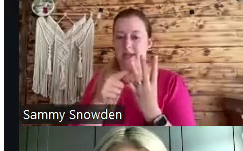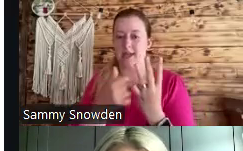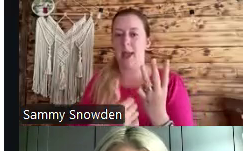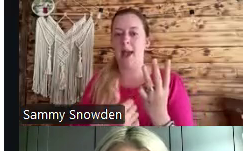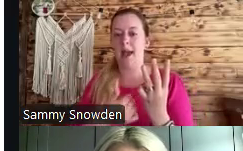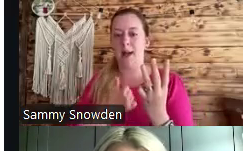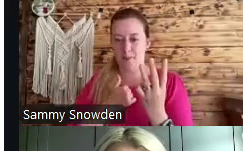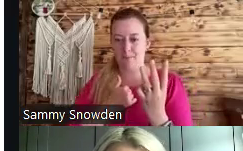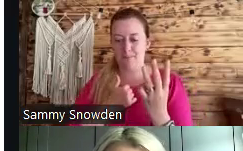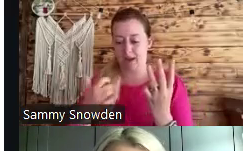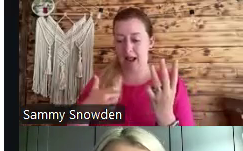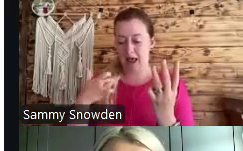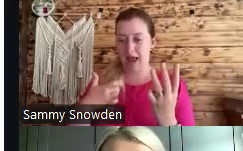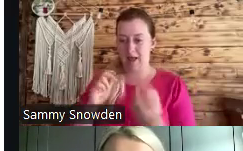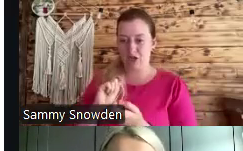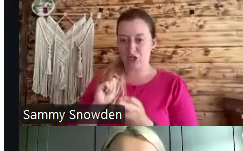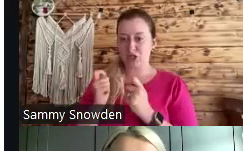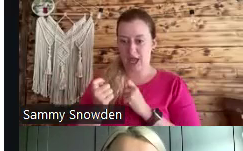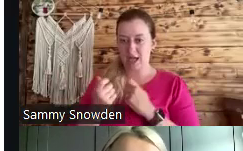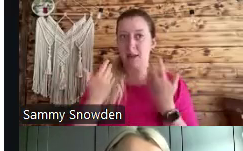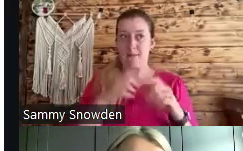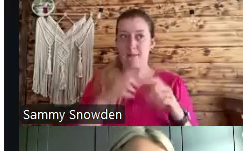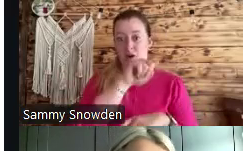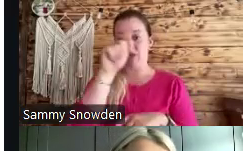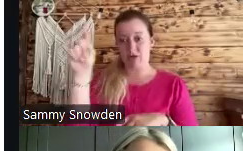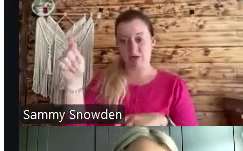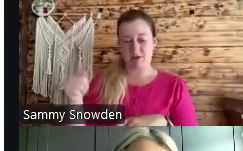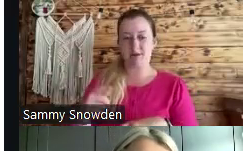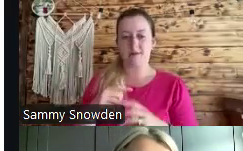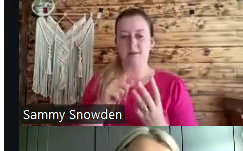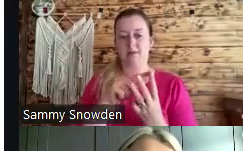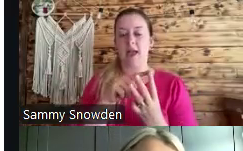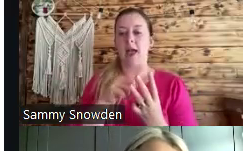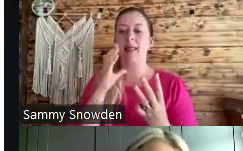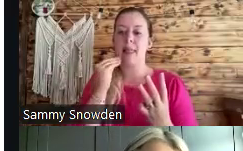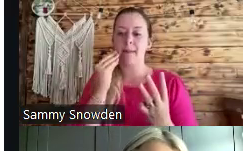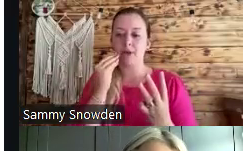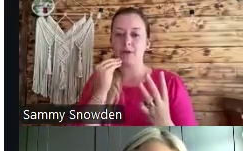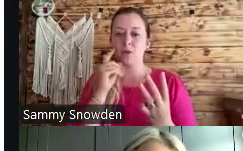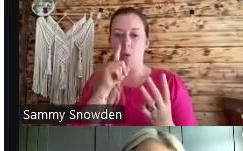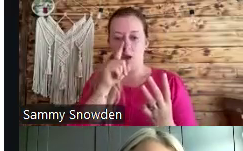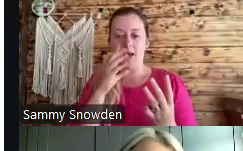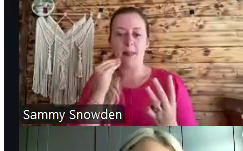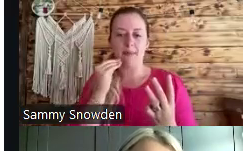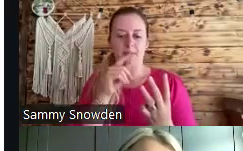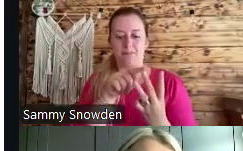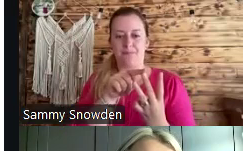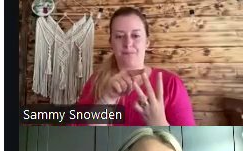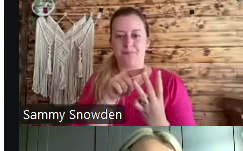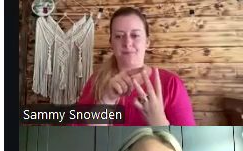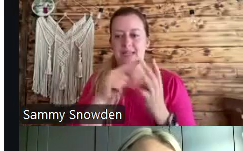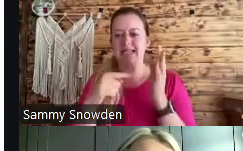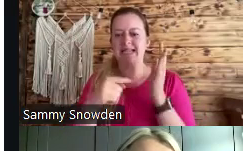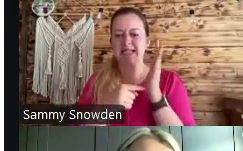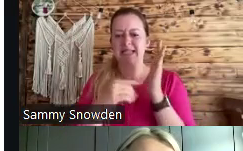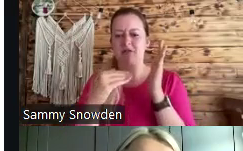change someone's life. And it was lemon, Terrazyme, and the Lifelong Vitality. And even if